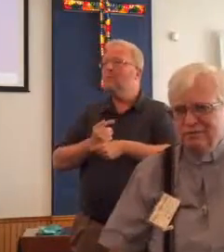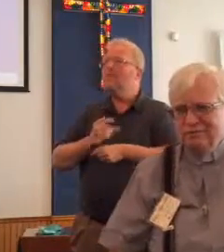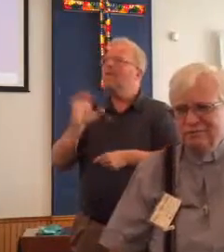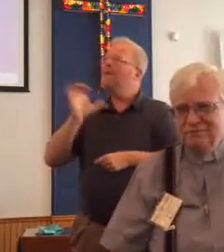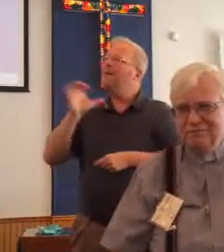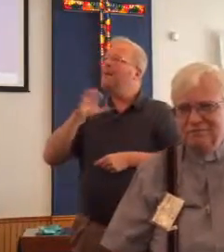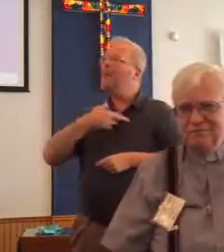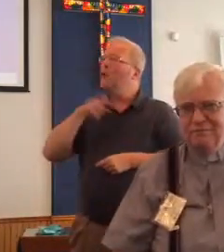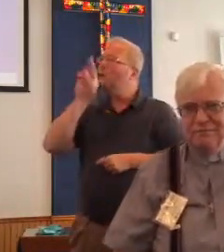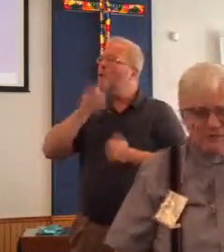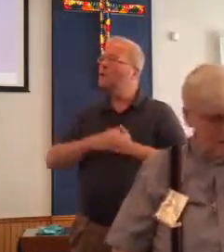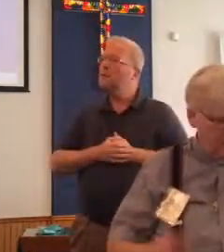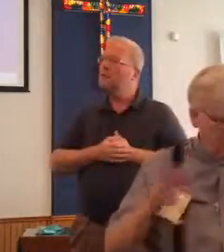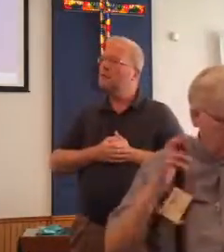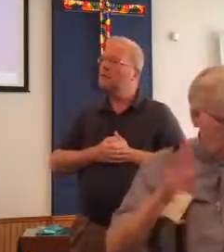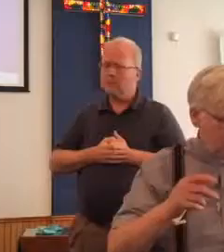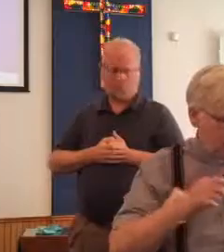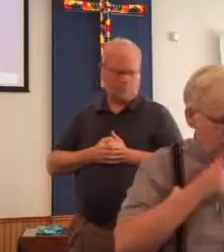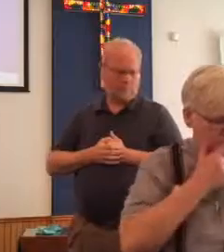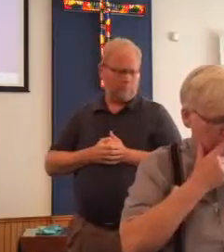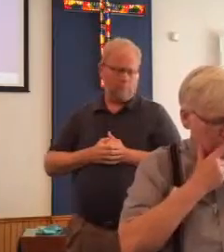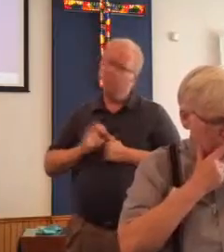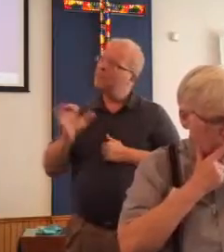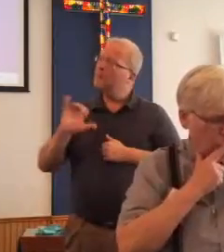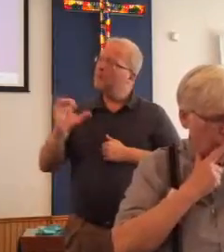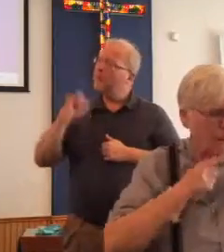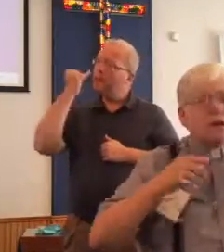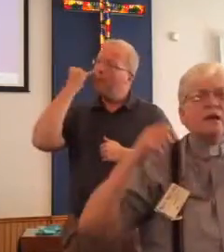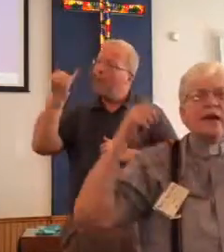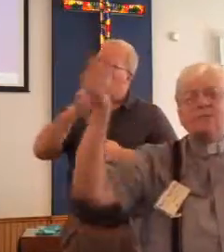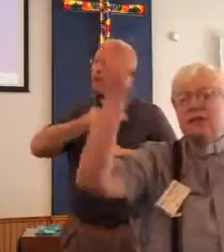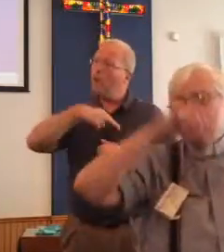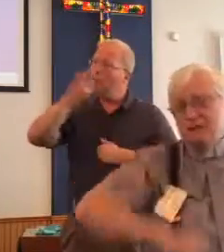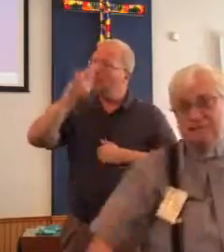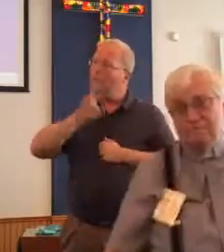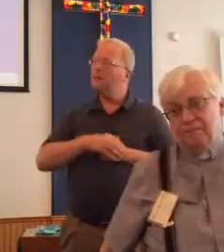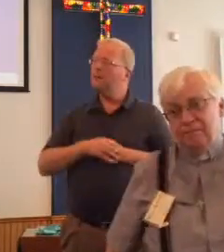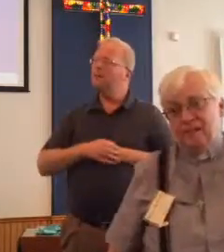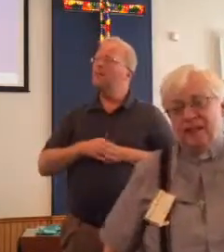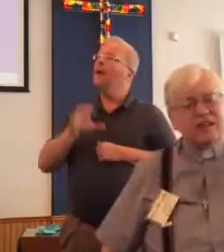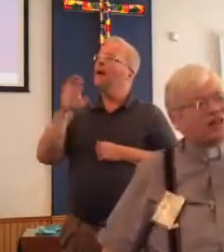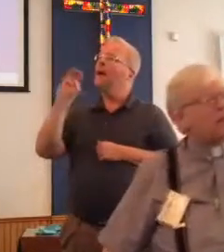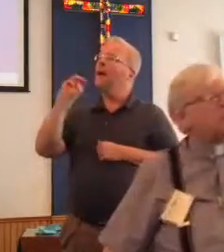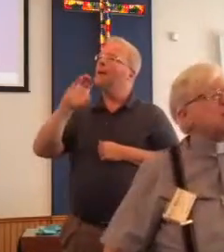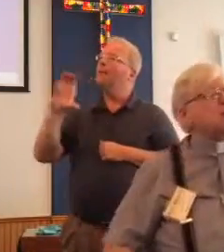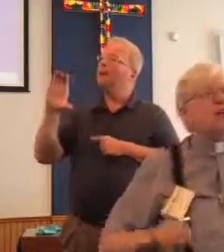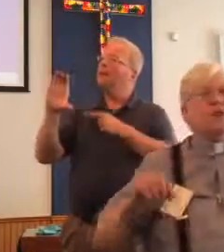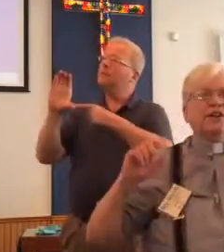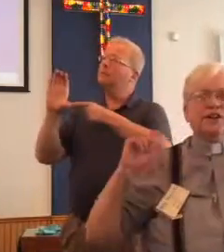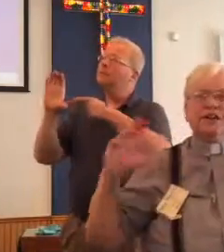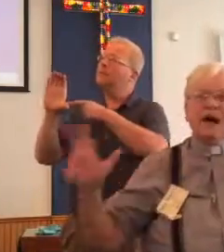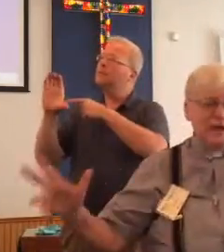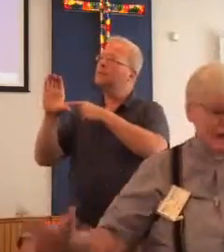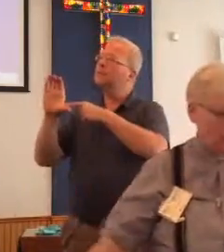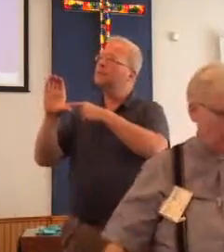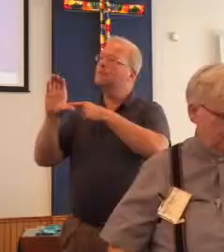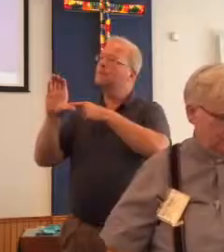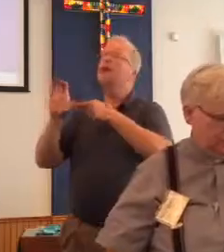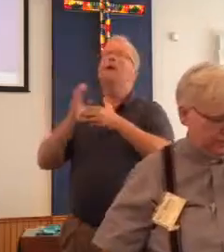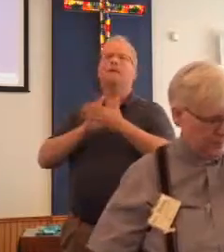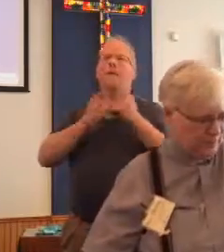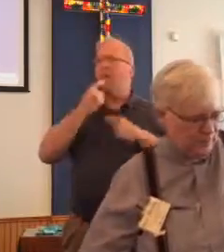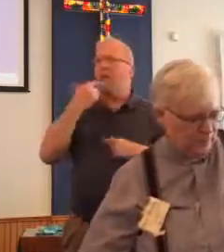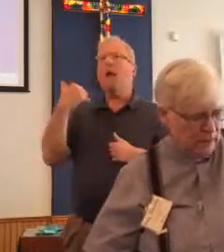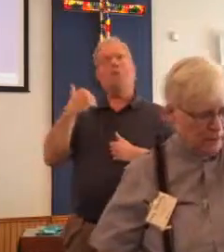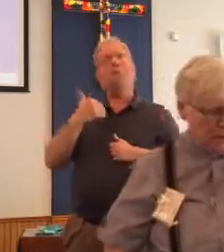religion. It's also true. MCC is variously called a denomination,